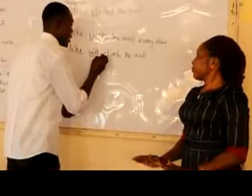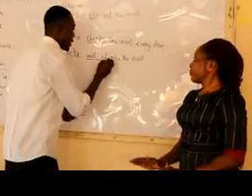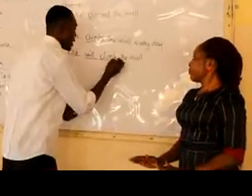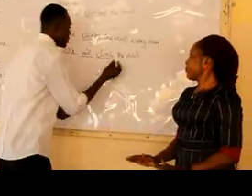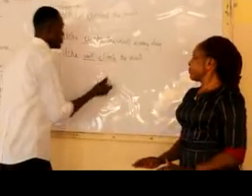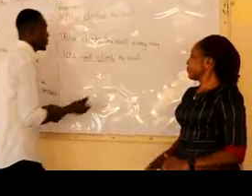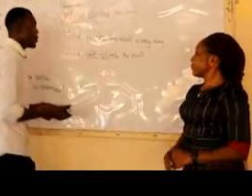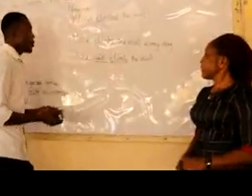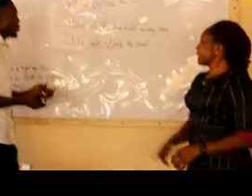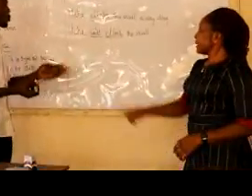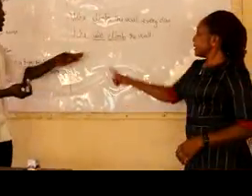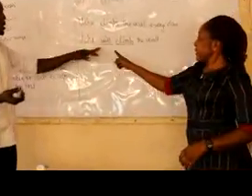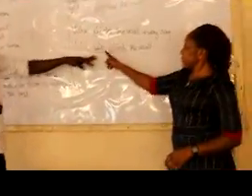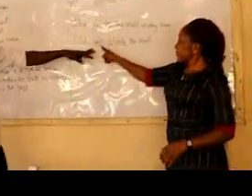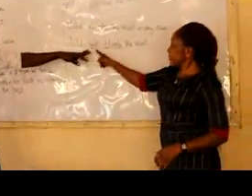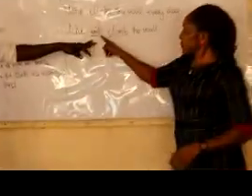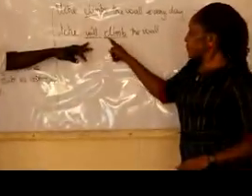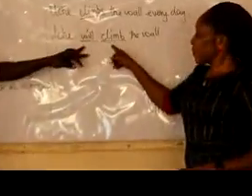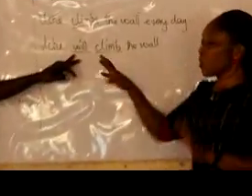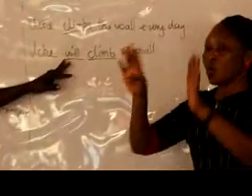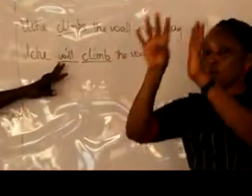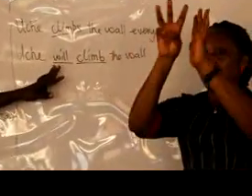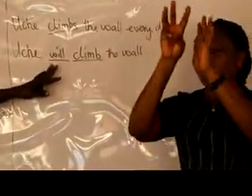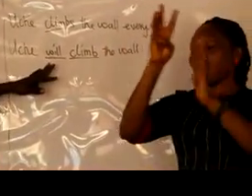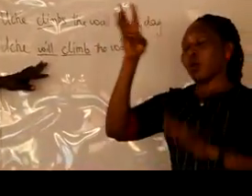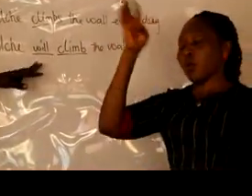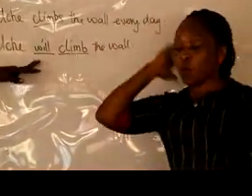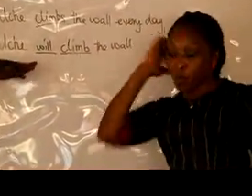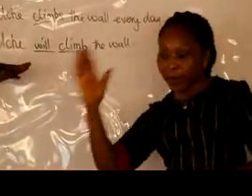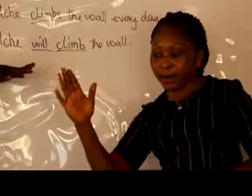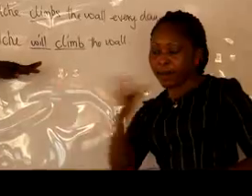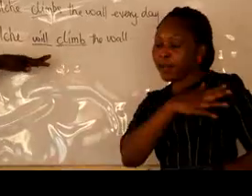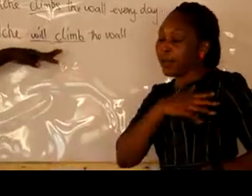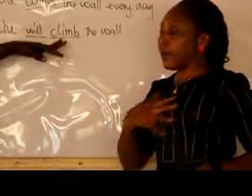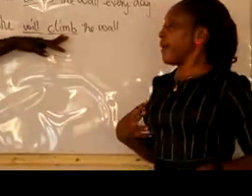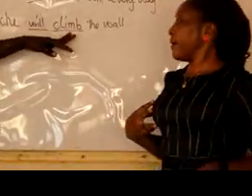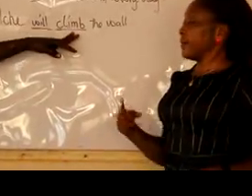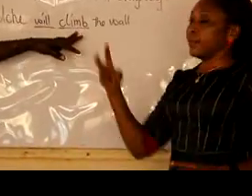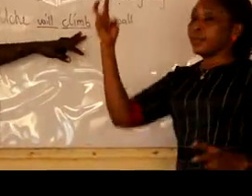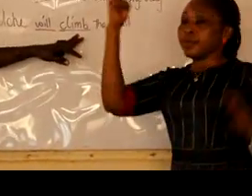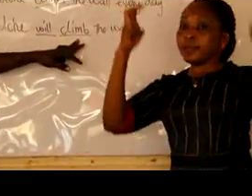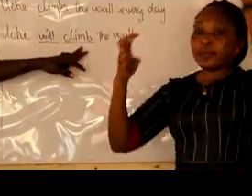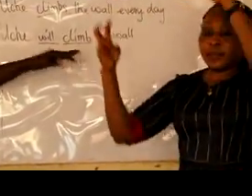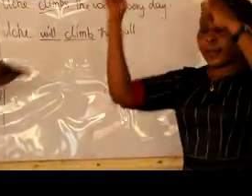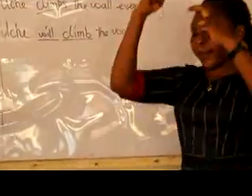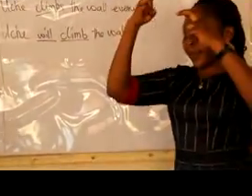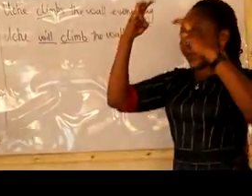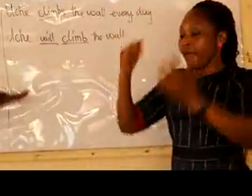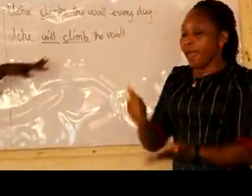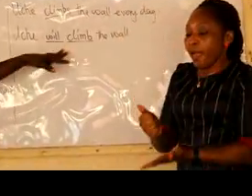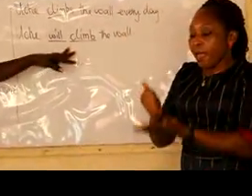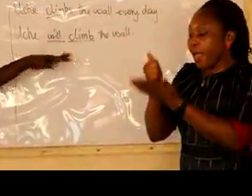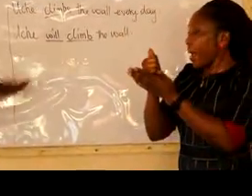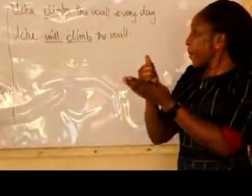Will and climb. Will is an auxiliary verb helping the main verb climb